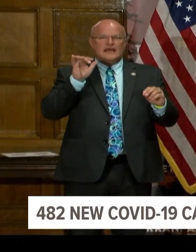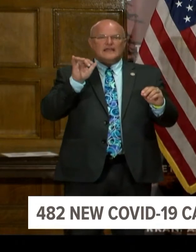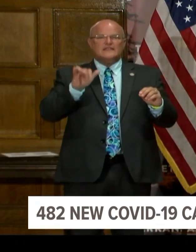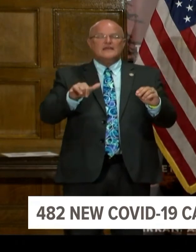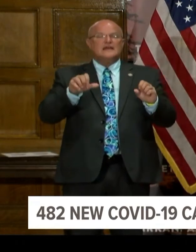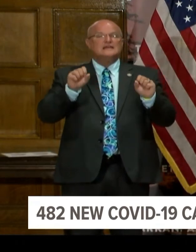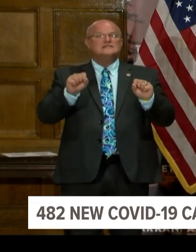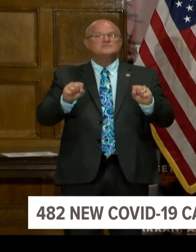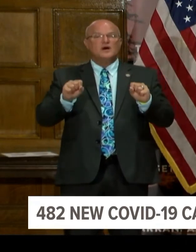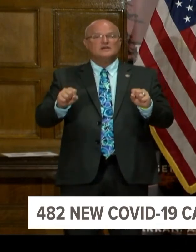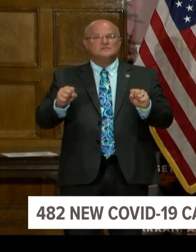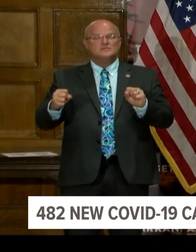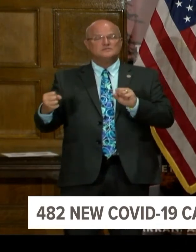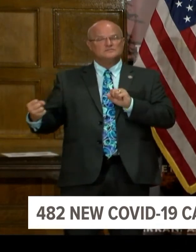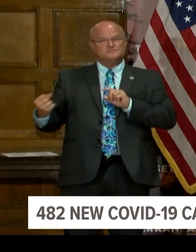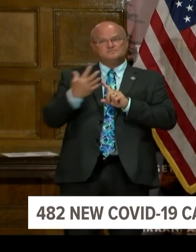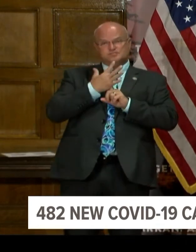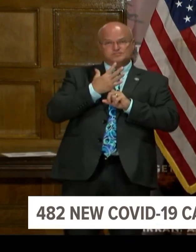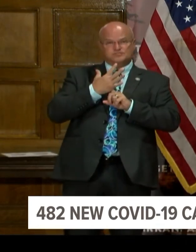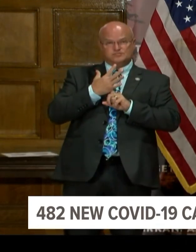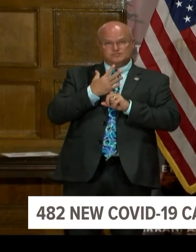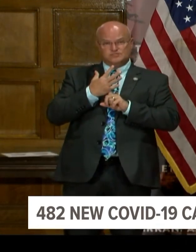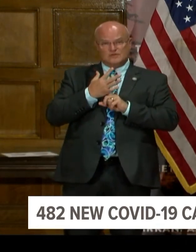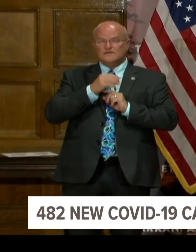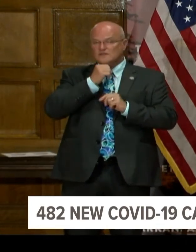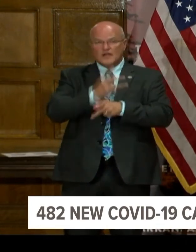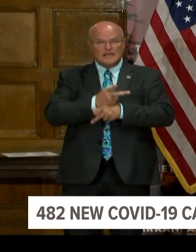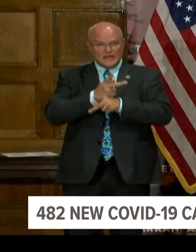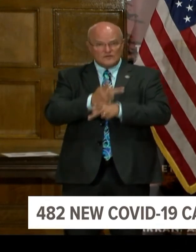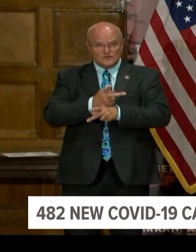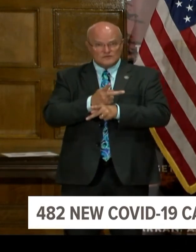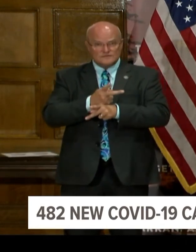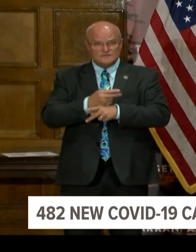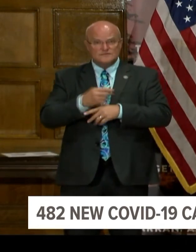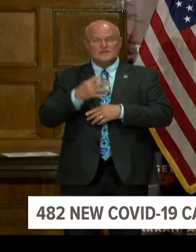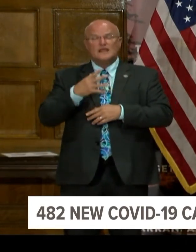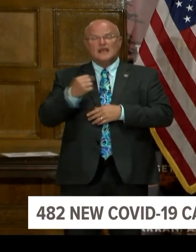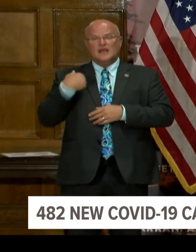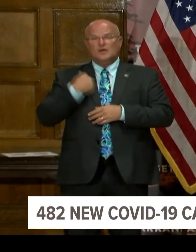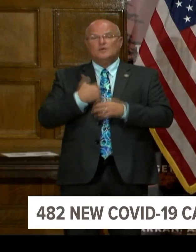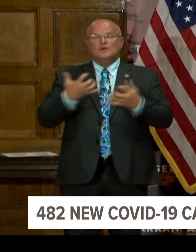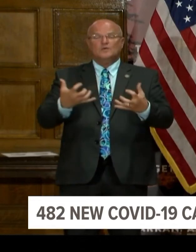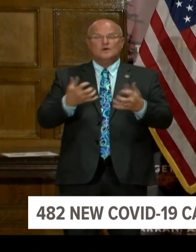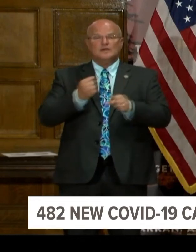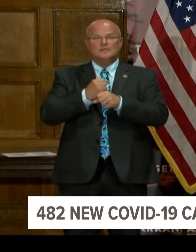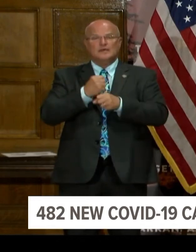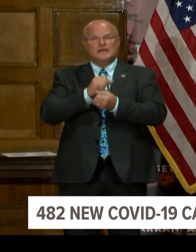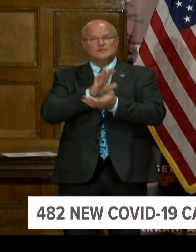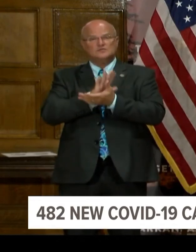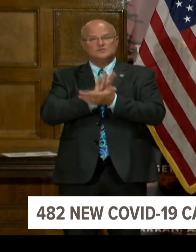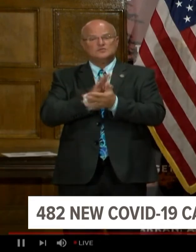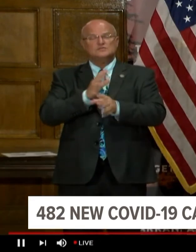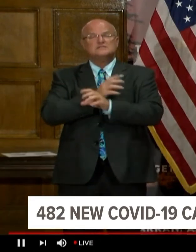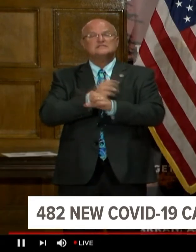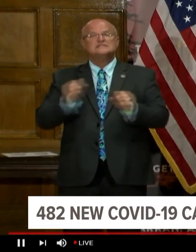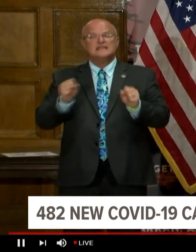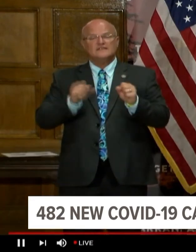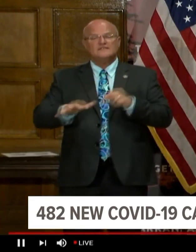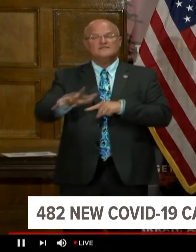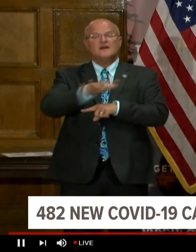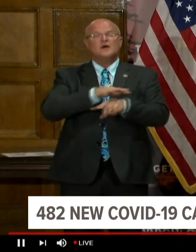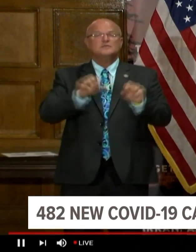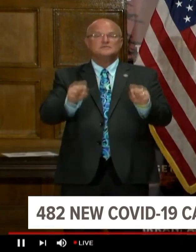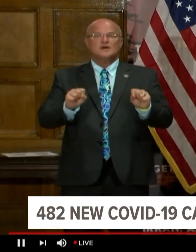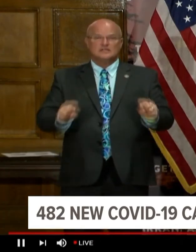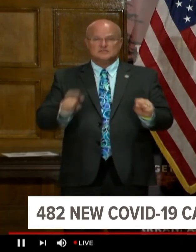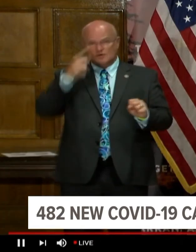it's possible to get COVID if you're not careful, and we want to make schools as safe an environment as